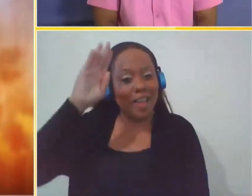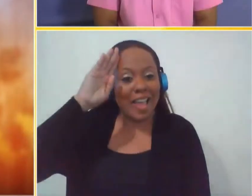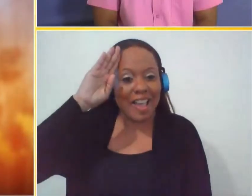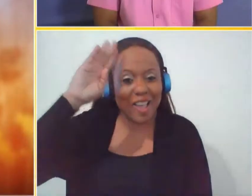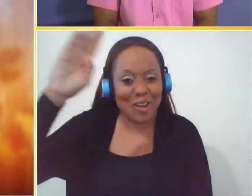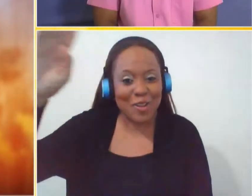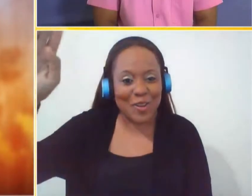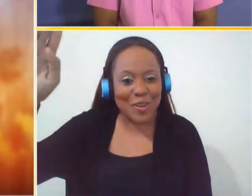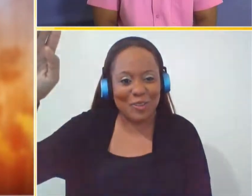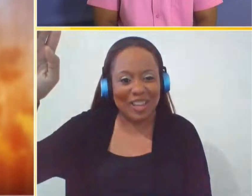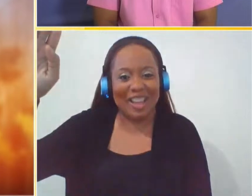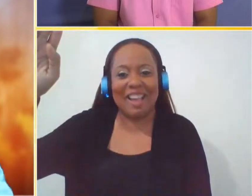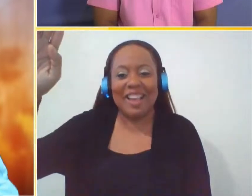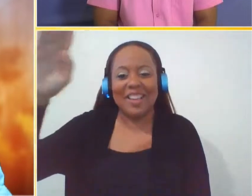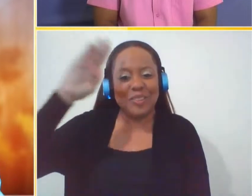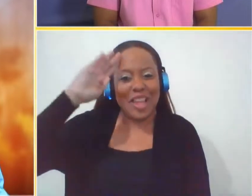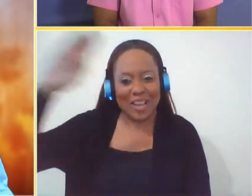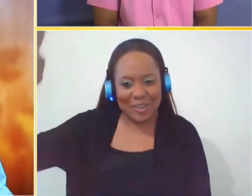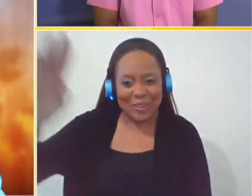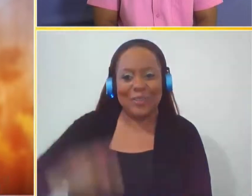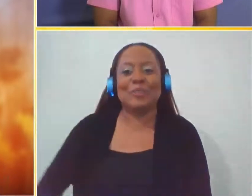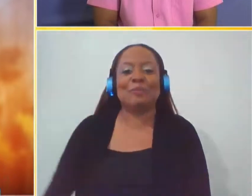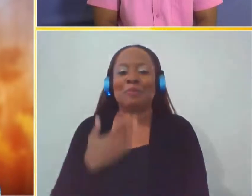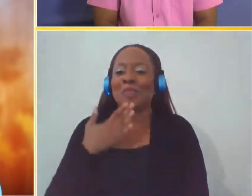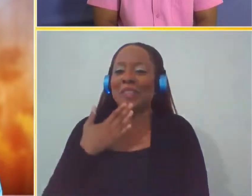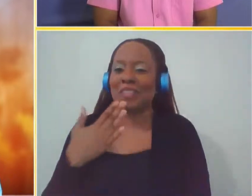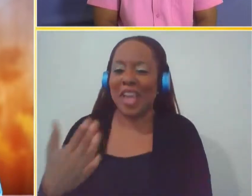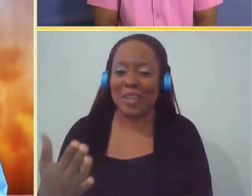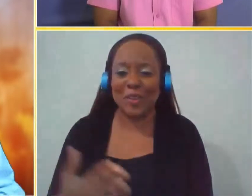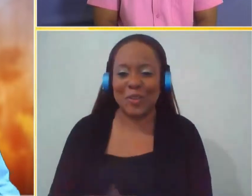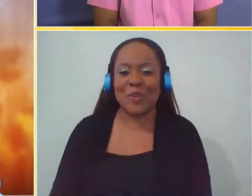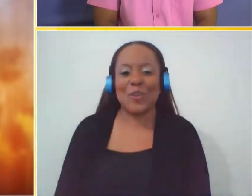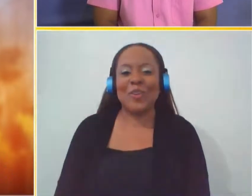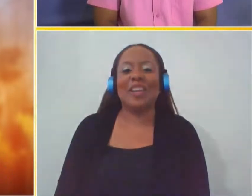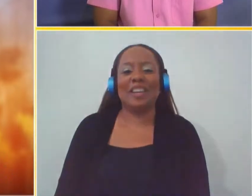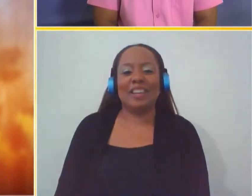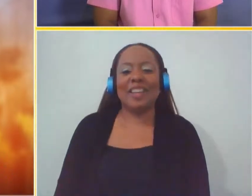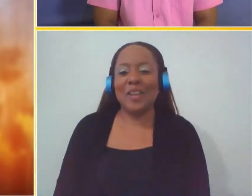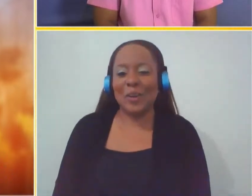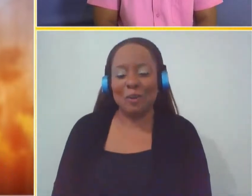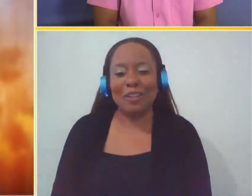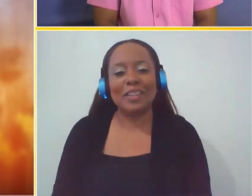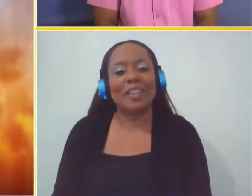it. Hello. Yes, hello. Thank you.